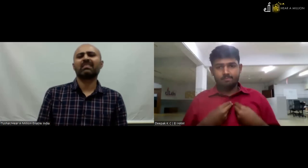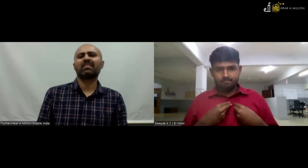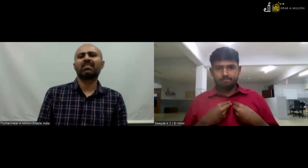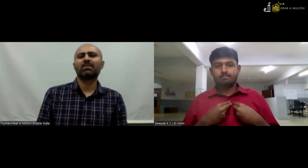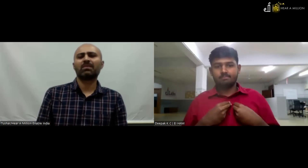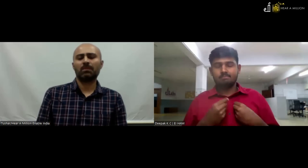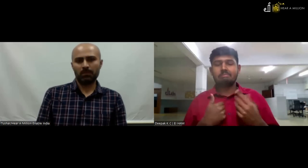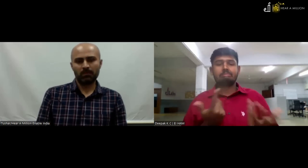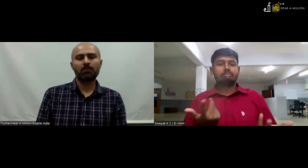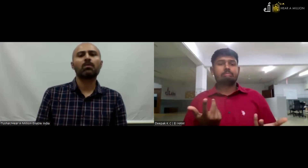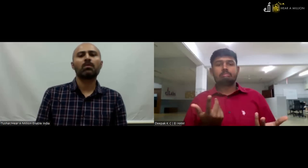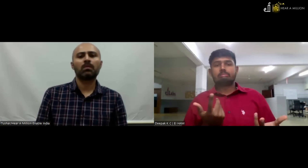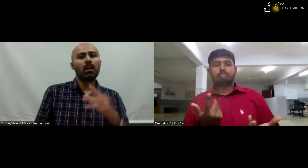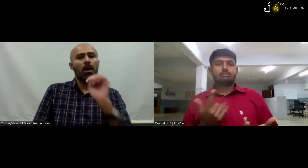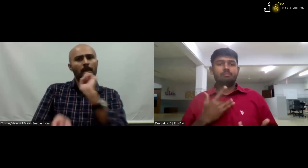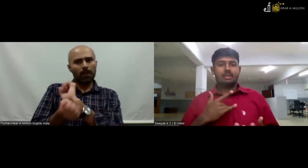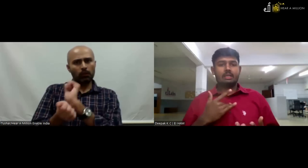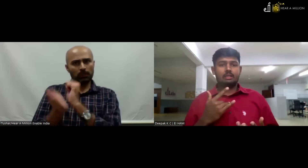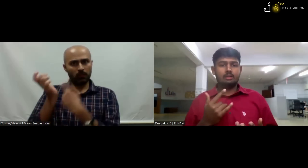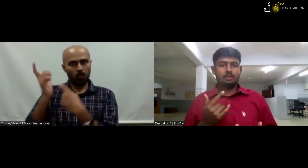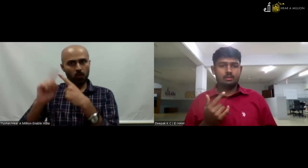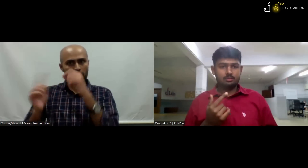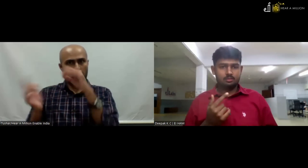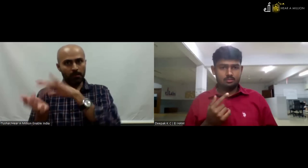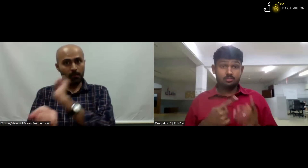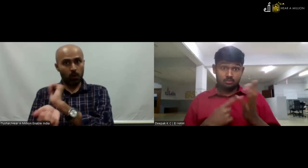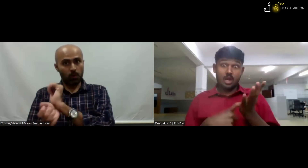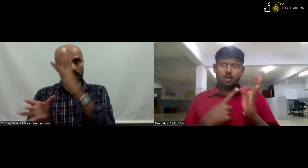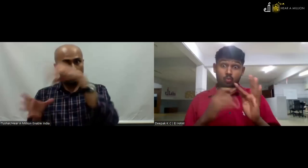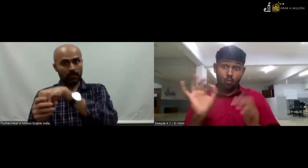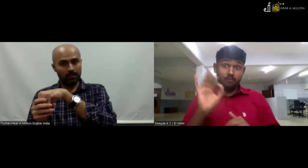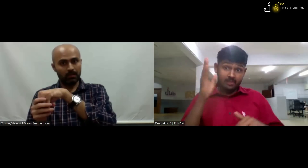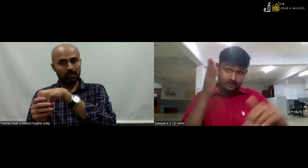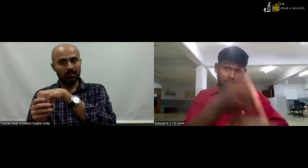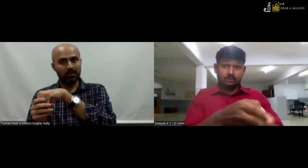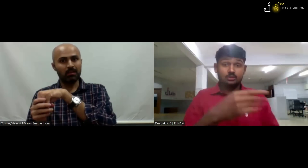hearing aids or maybe headphones and stuff like that. But somehow they were